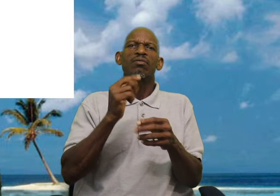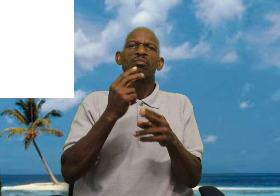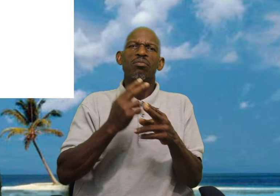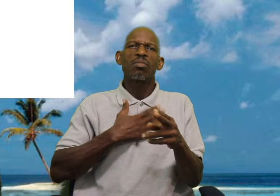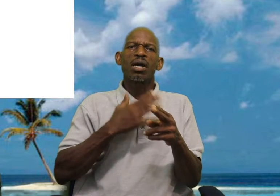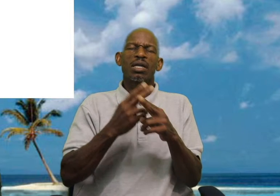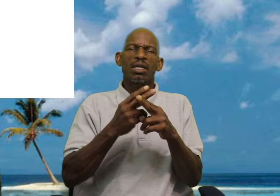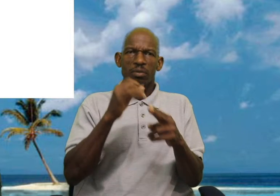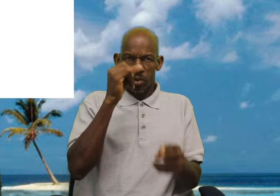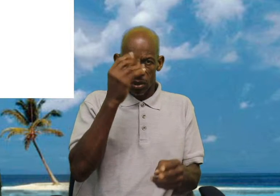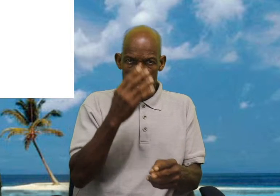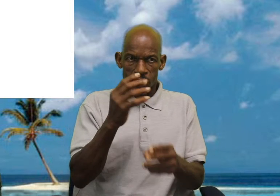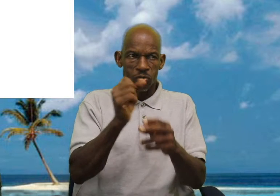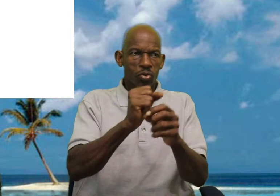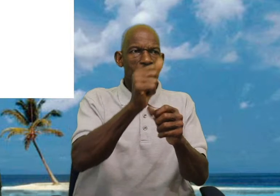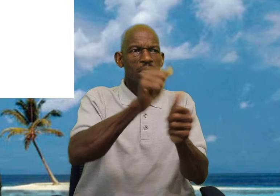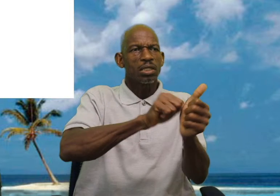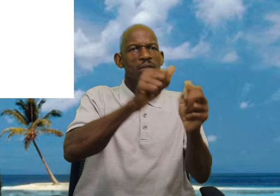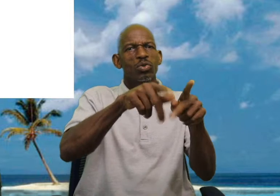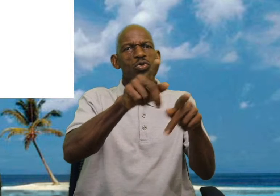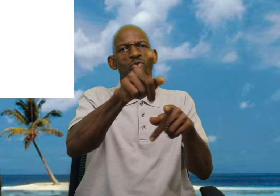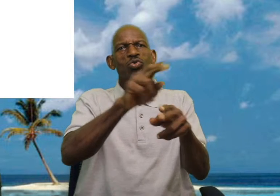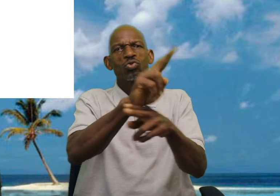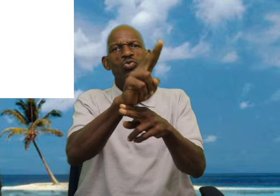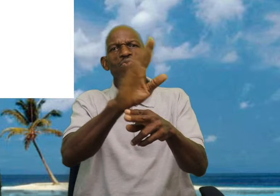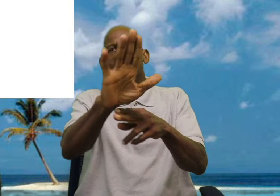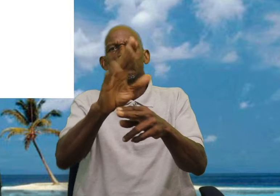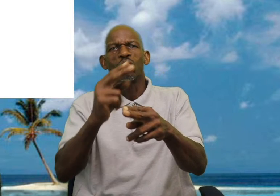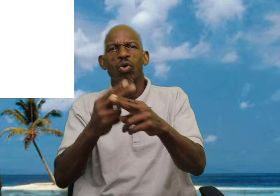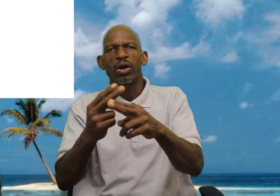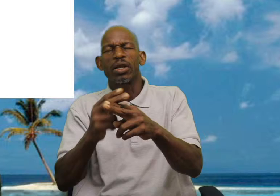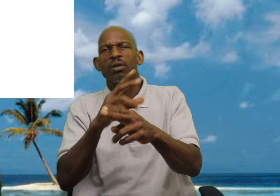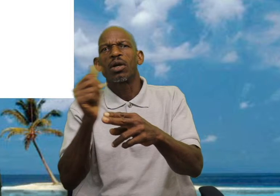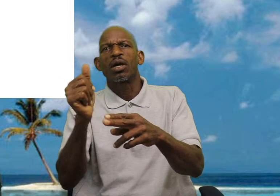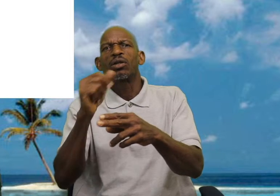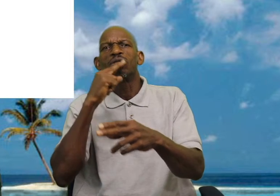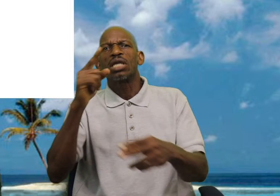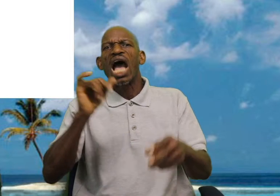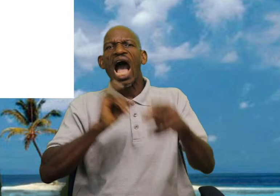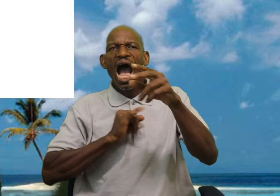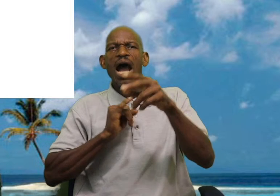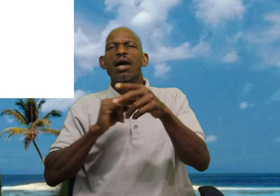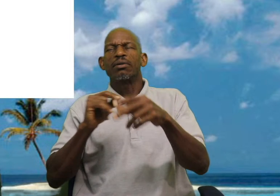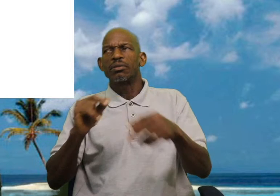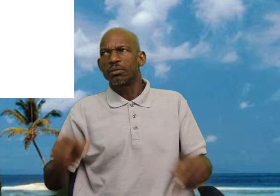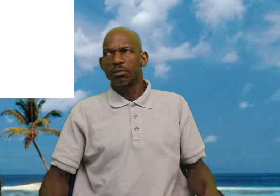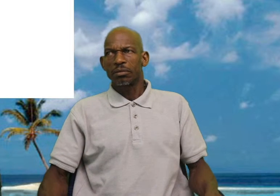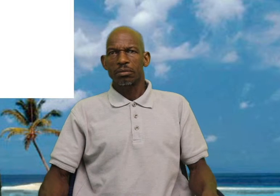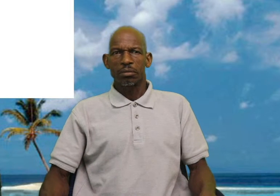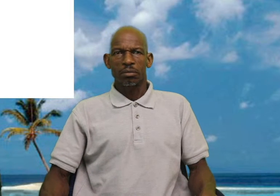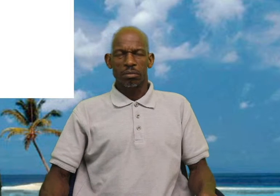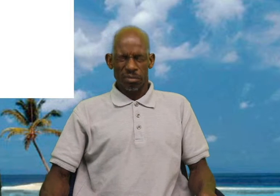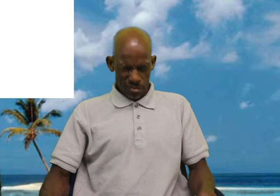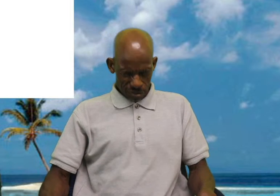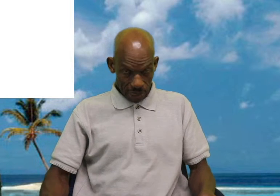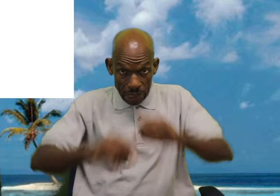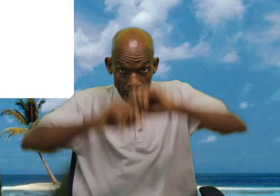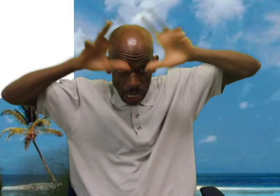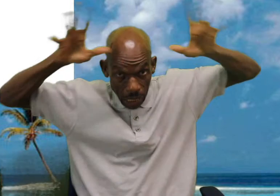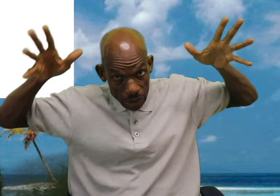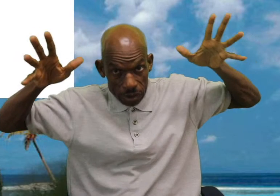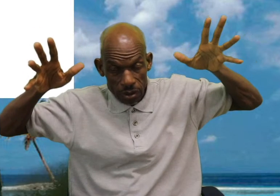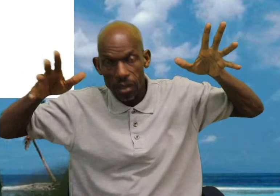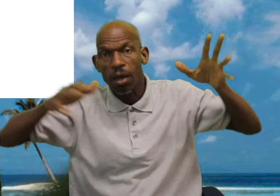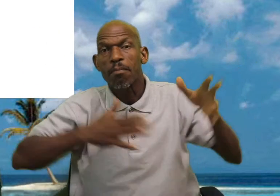and Selwyn is the same person I'm talking about. My name is Selwyn.